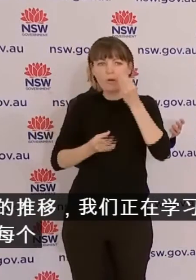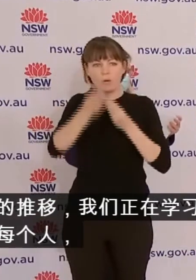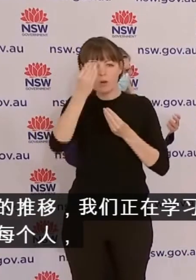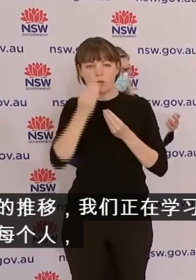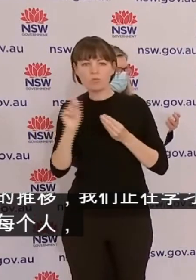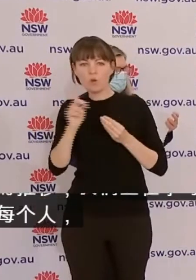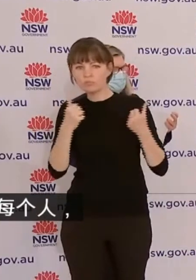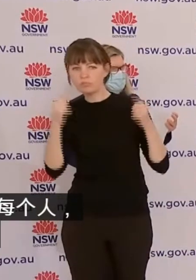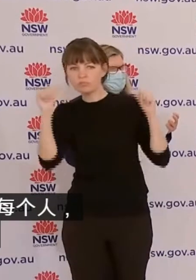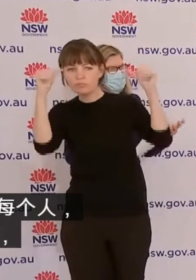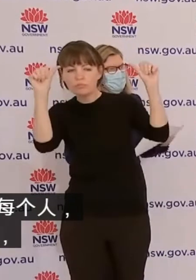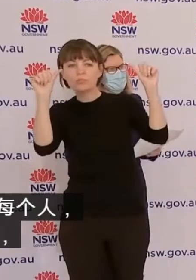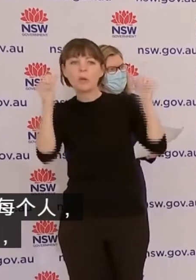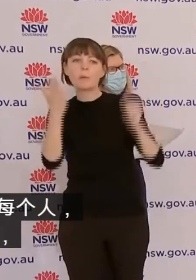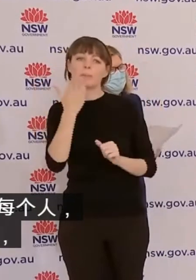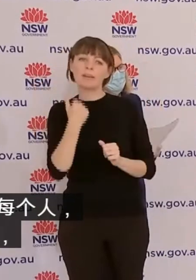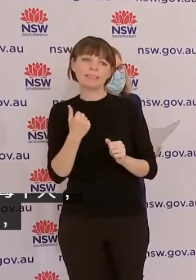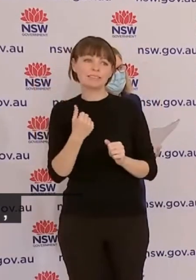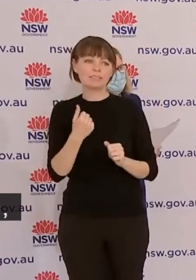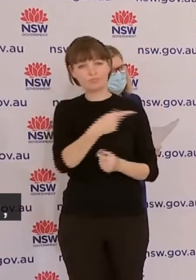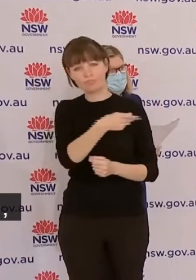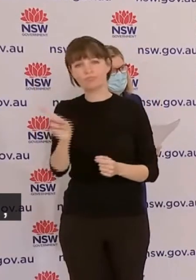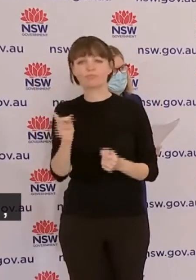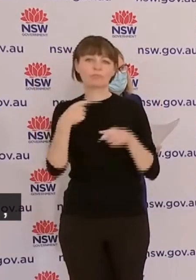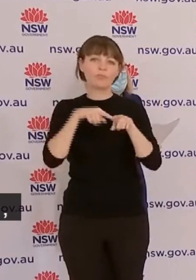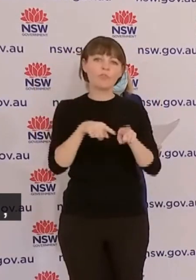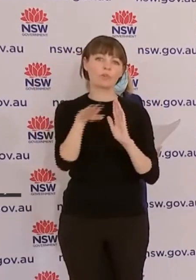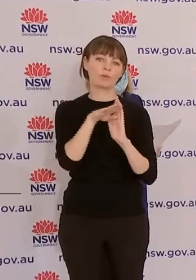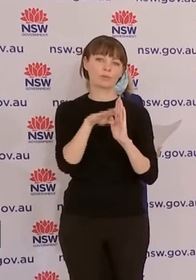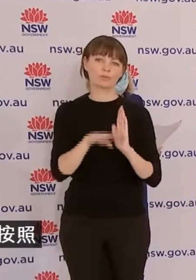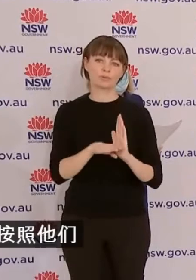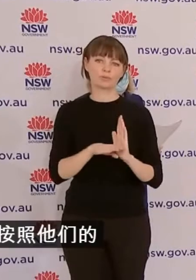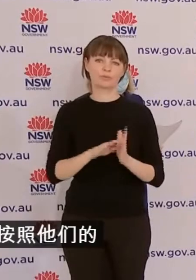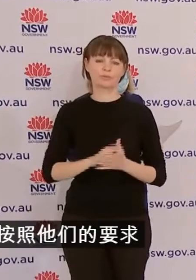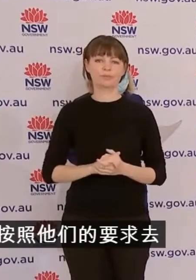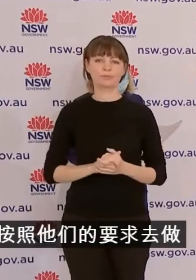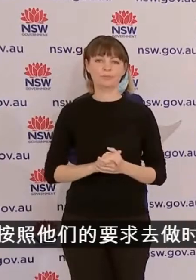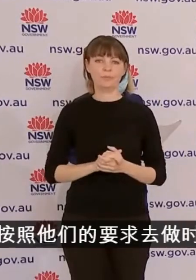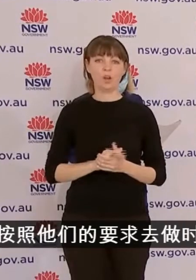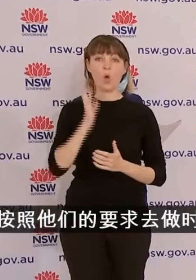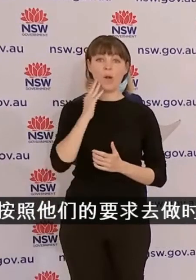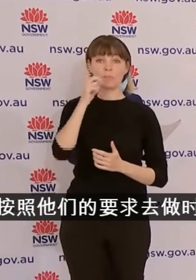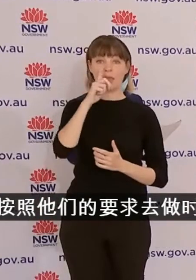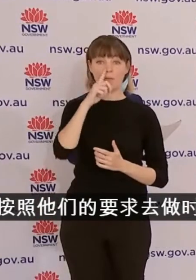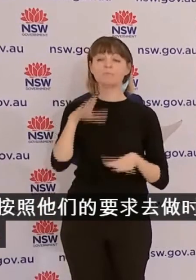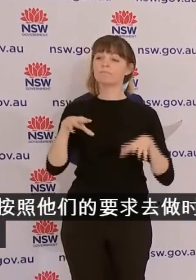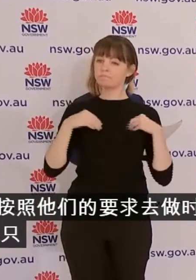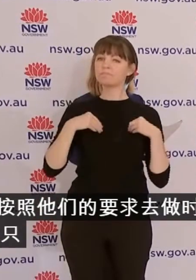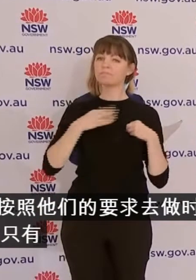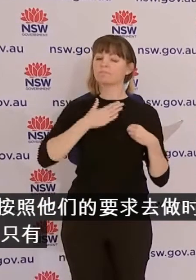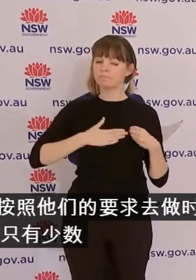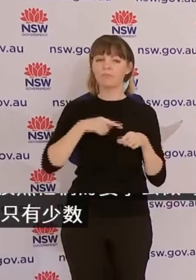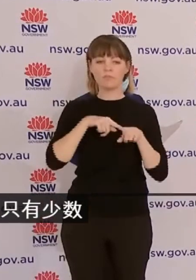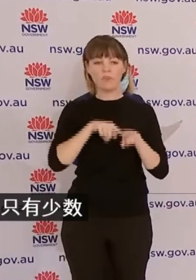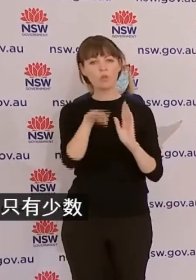want to encourage everybody, please stick to the rules. Please know that when people do as they're asked, the results are there. It's just